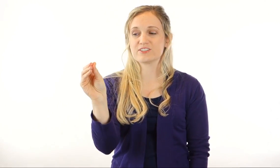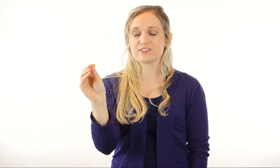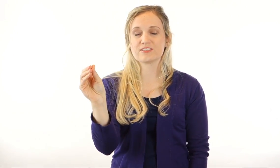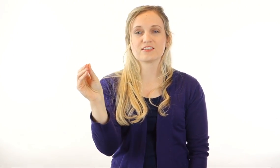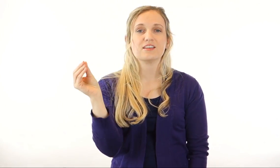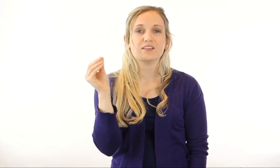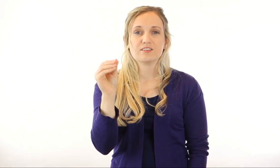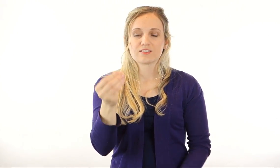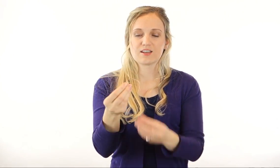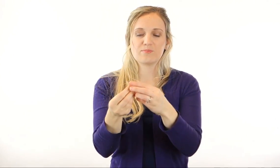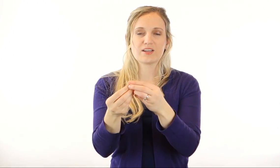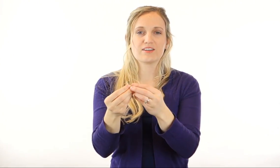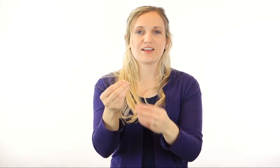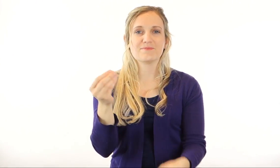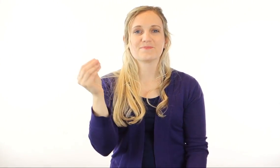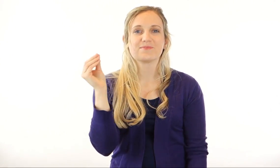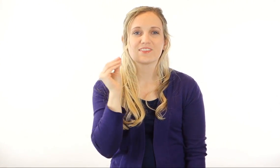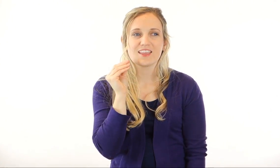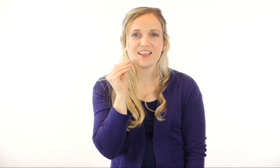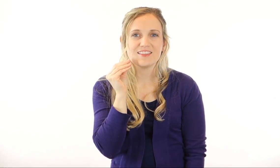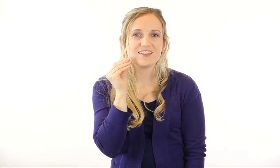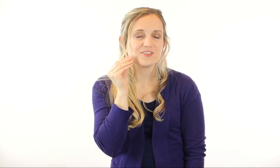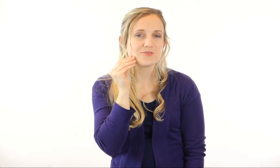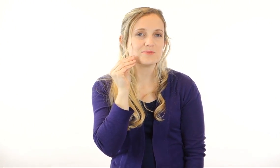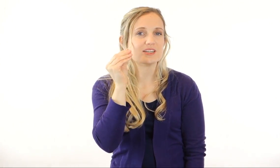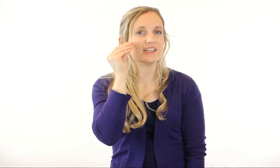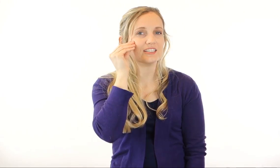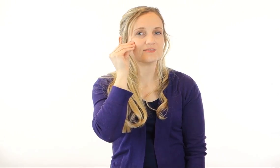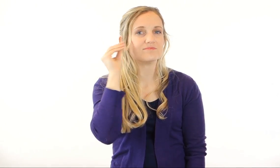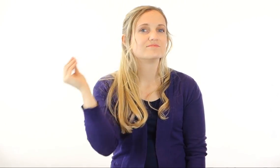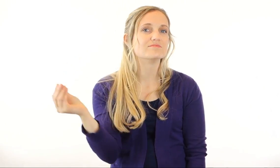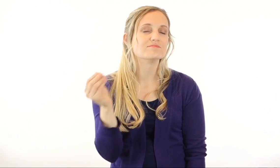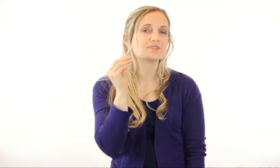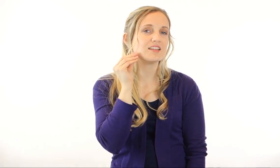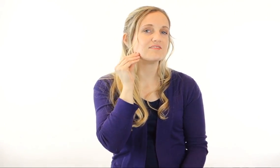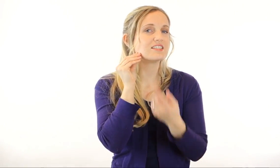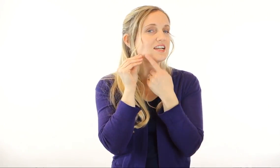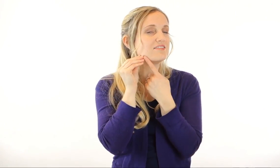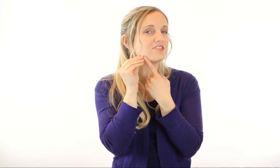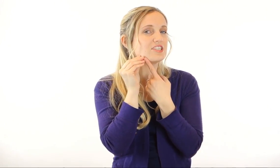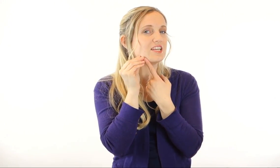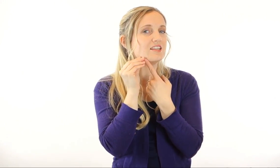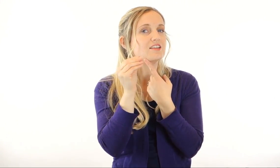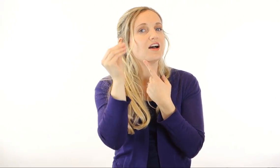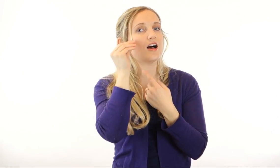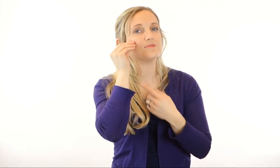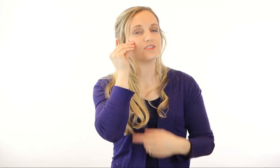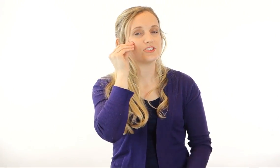fingers kind of puckered up, and then you go from here to here. Kind of the side of your chin up to your